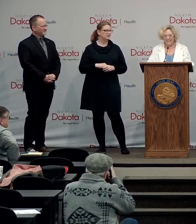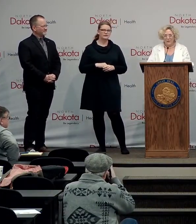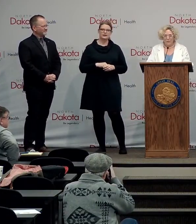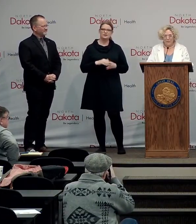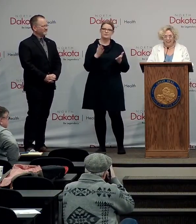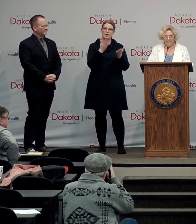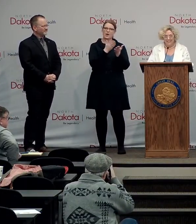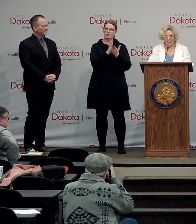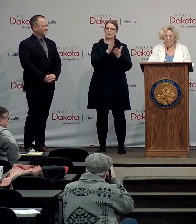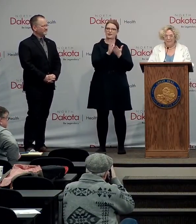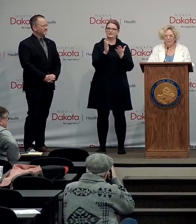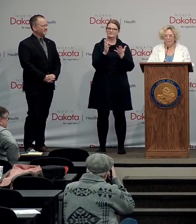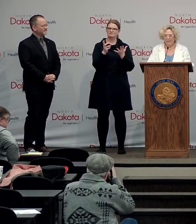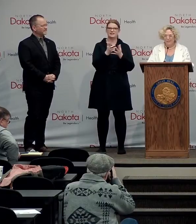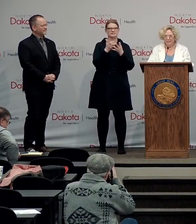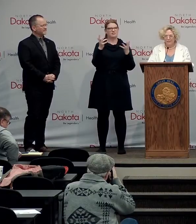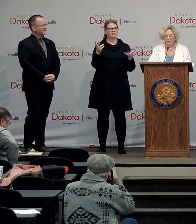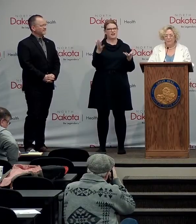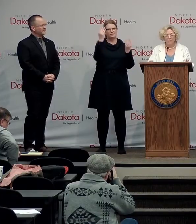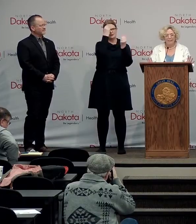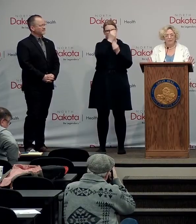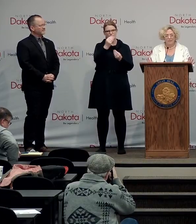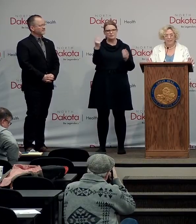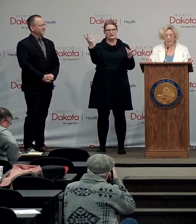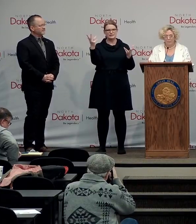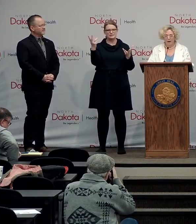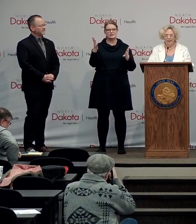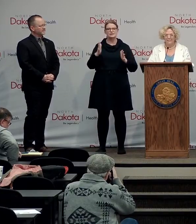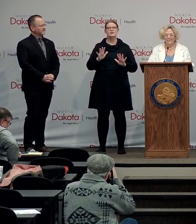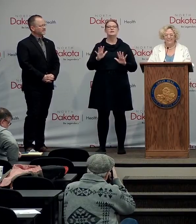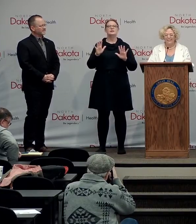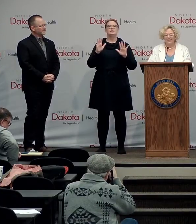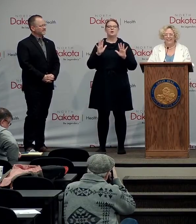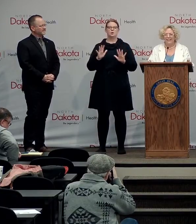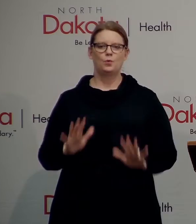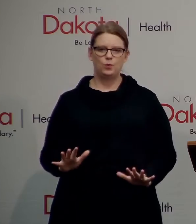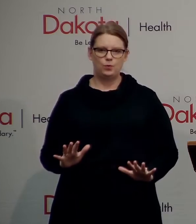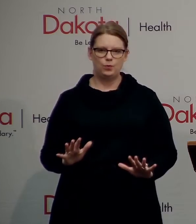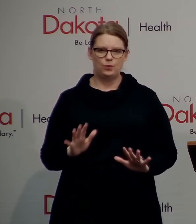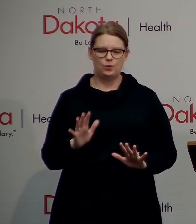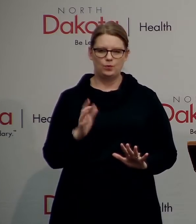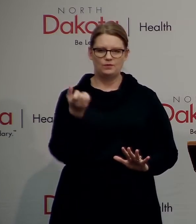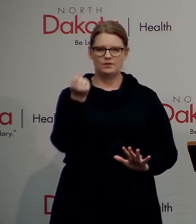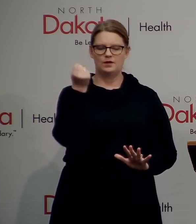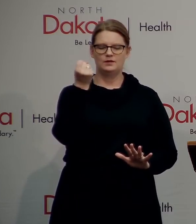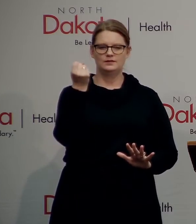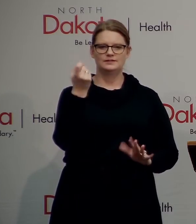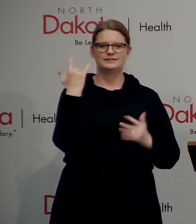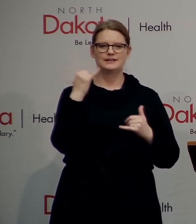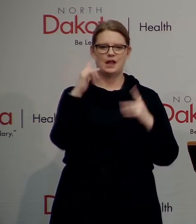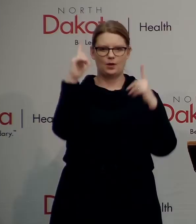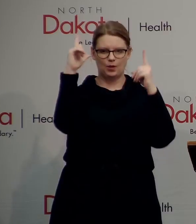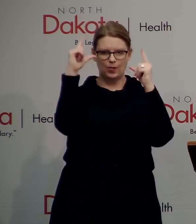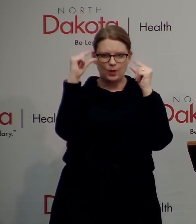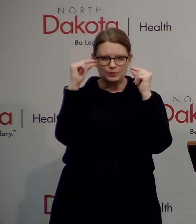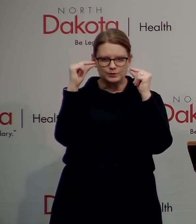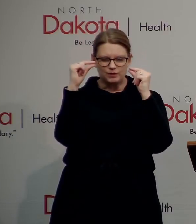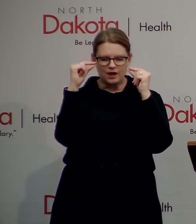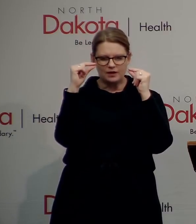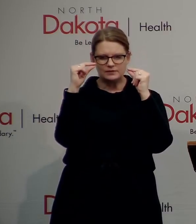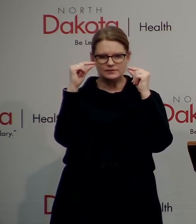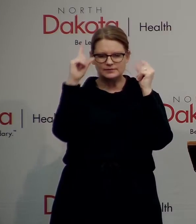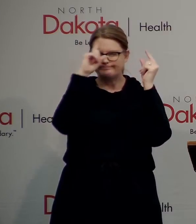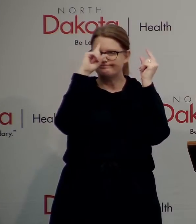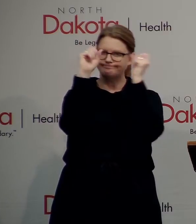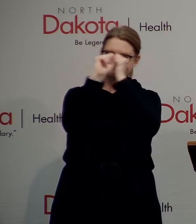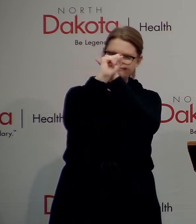All right, so that's a lot of information. So everybody just take a pause, and I want you to close your eyes,